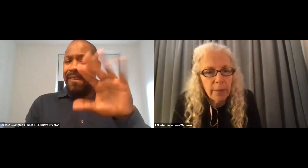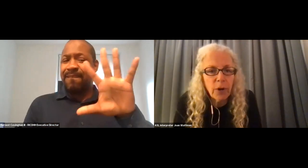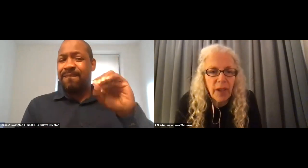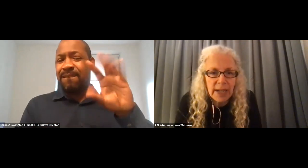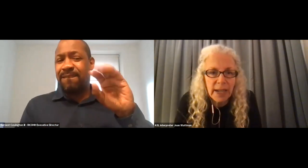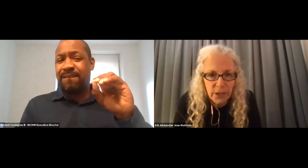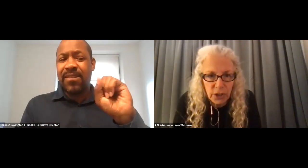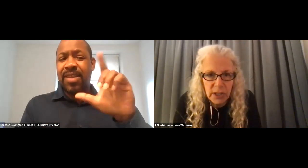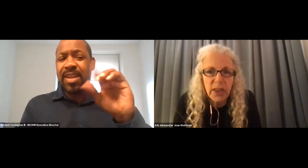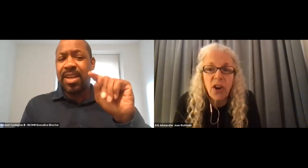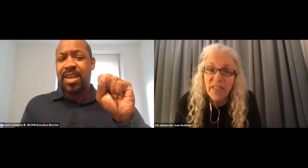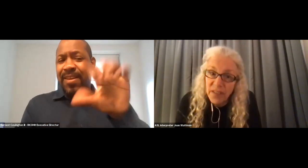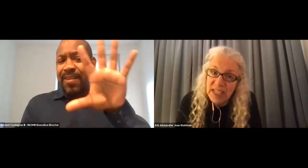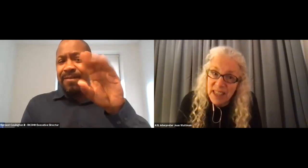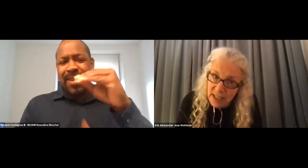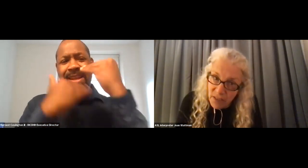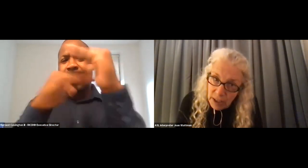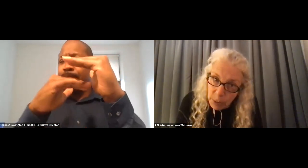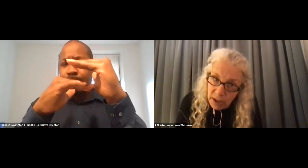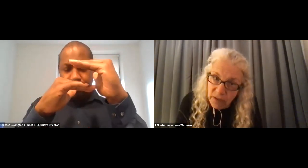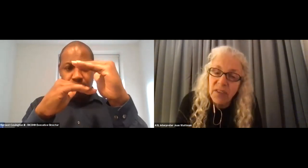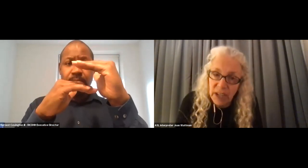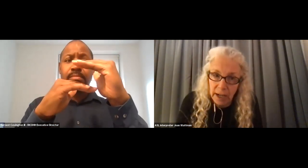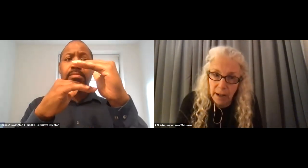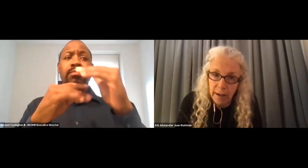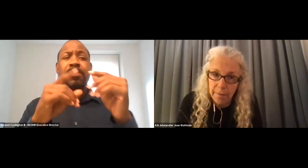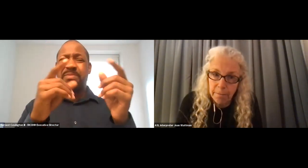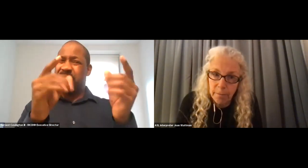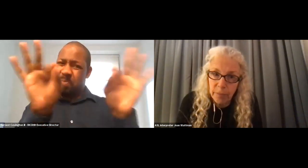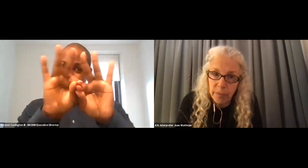for our vaccinations. There are 50 slots available, 50.